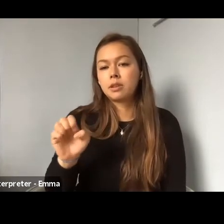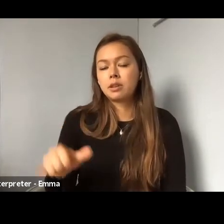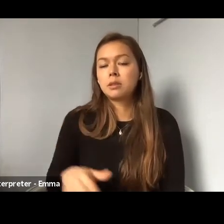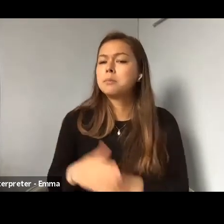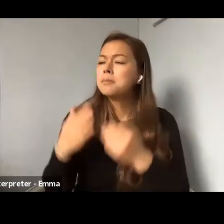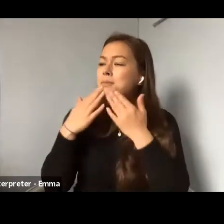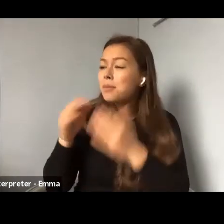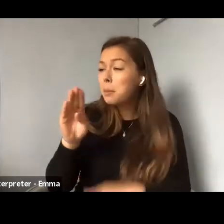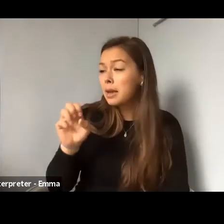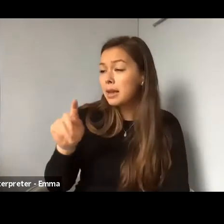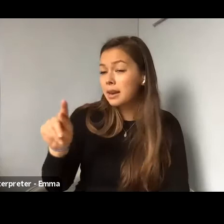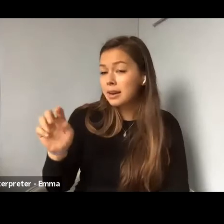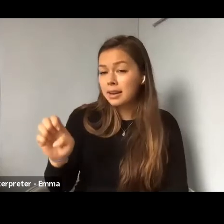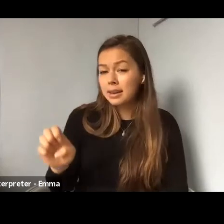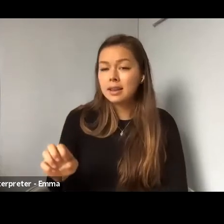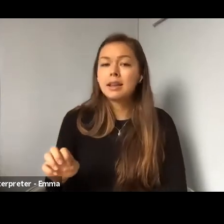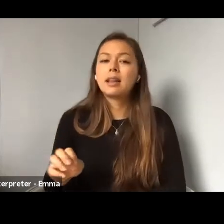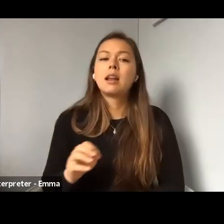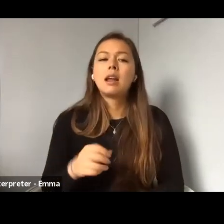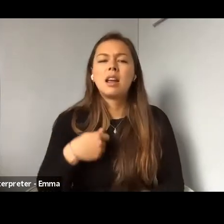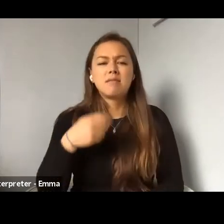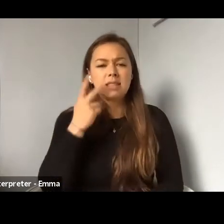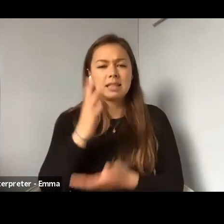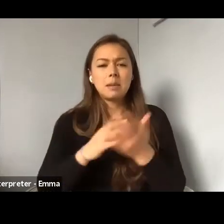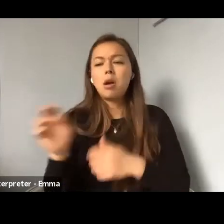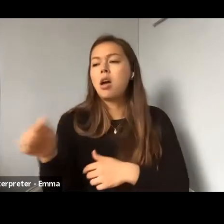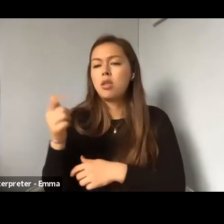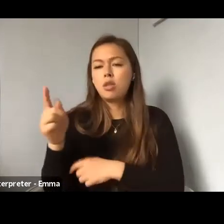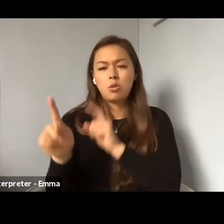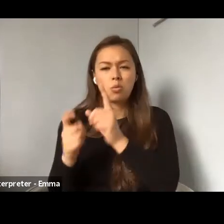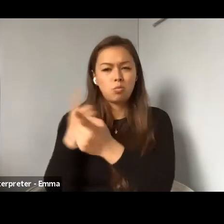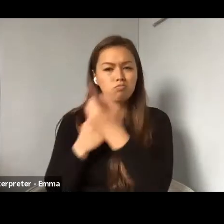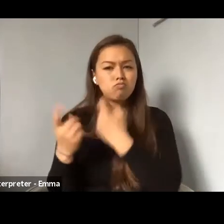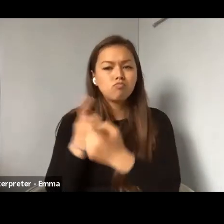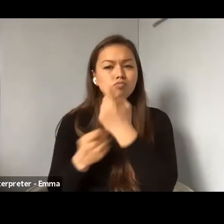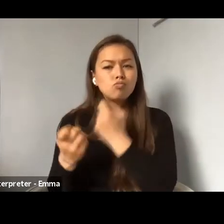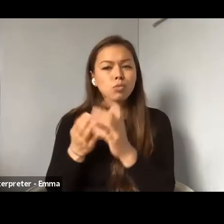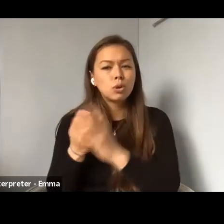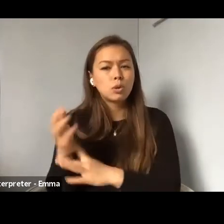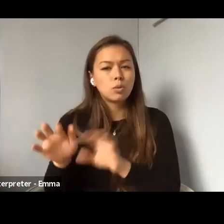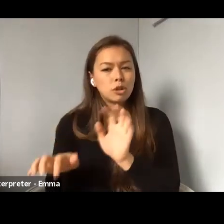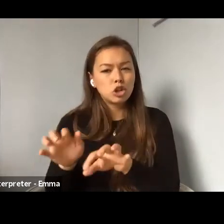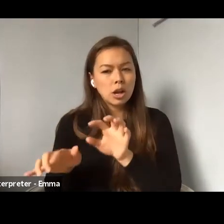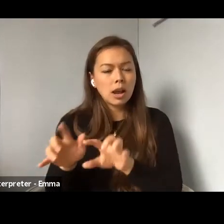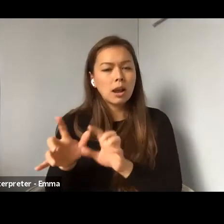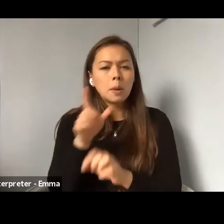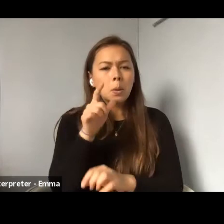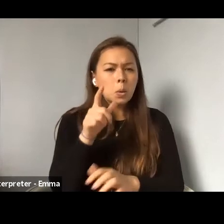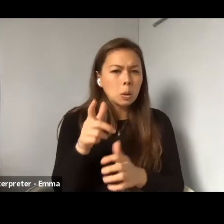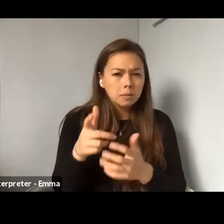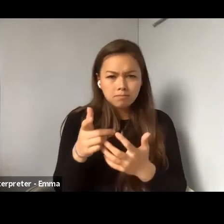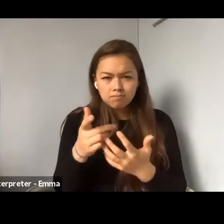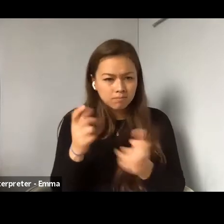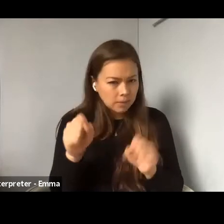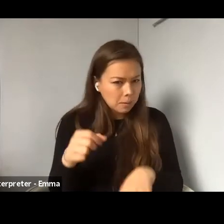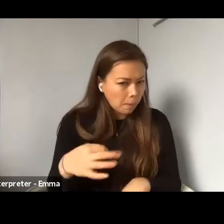answer the questions. I've seen some questions coming up about who can apply for the